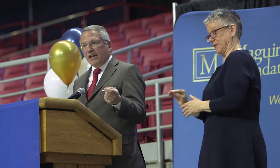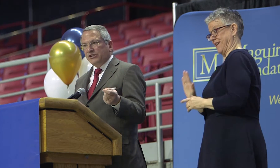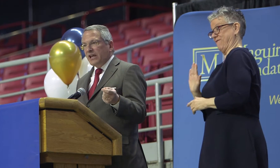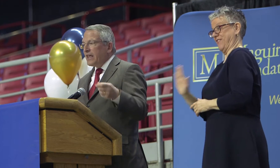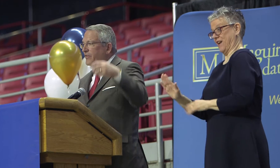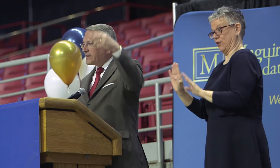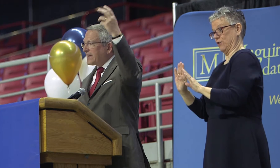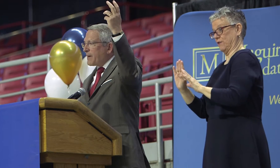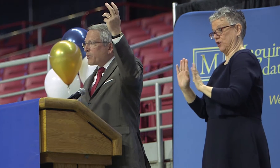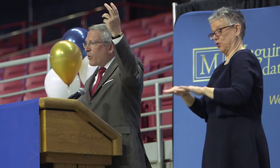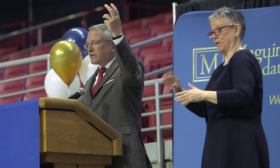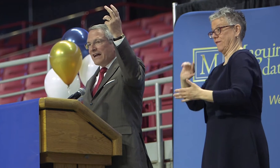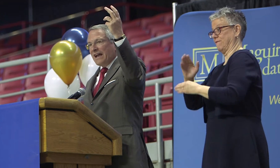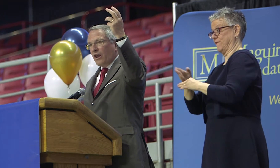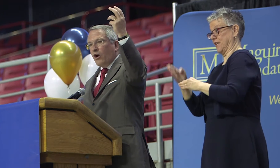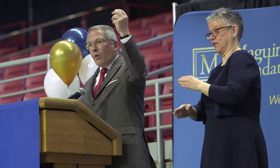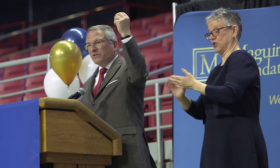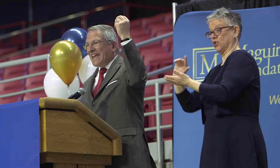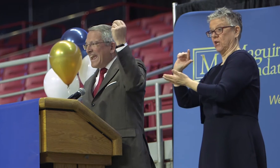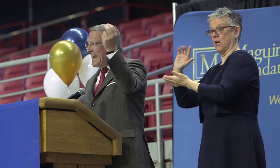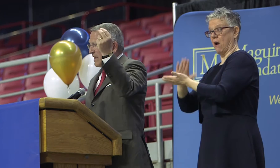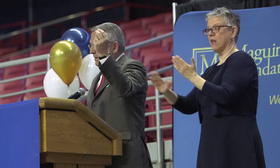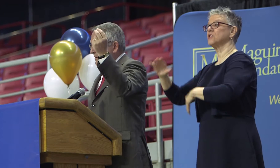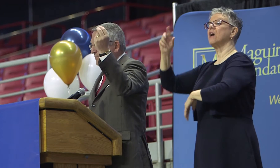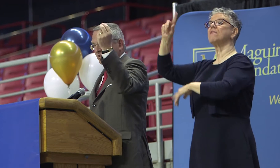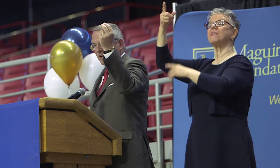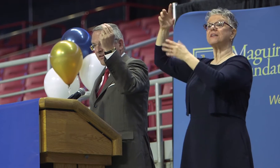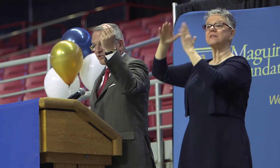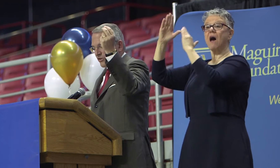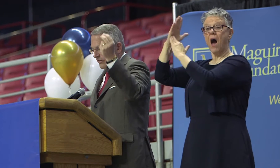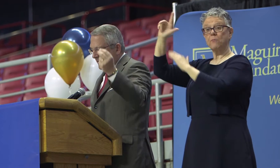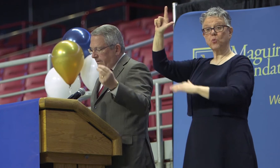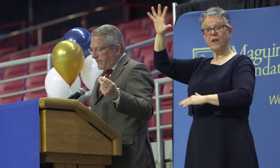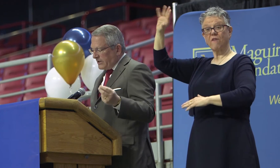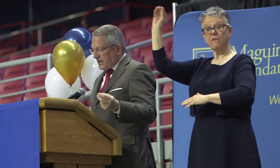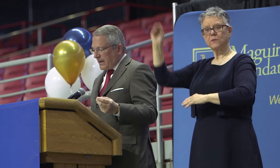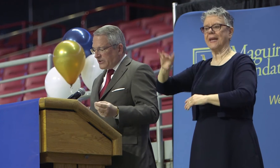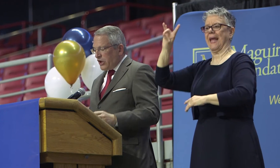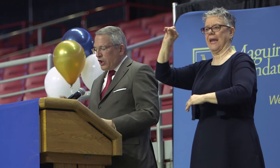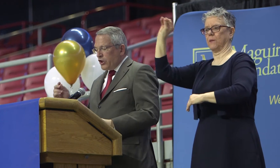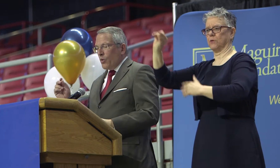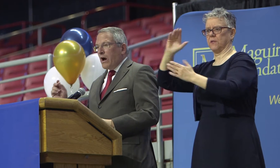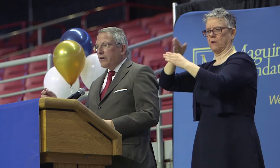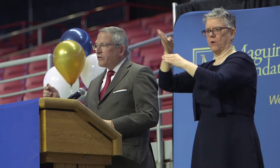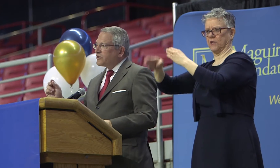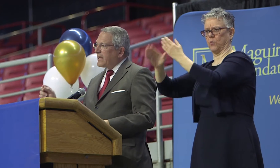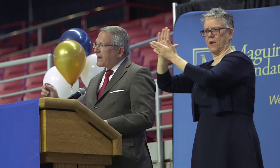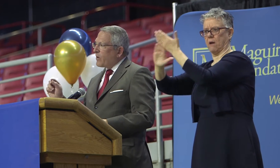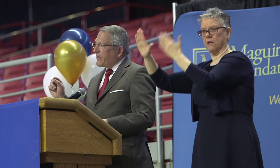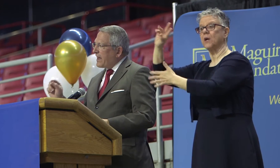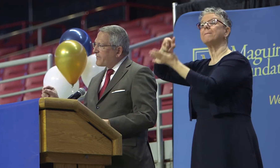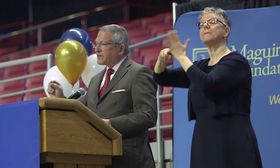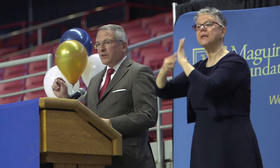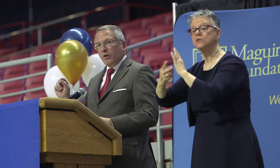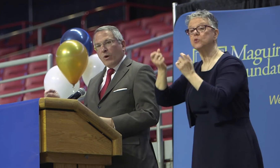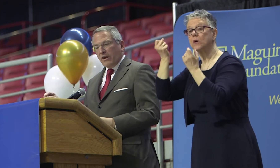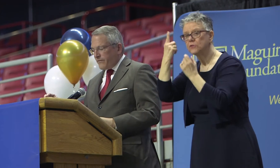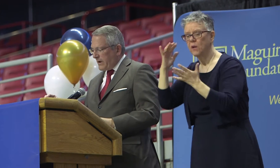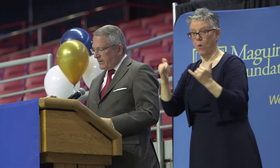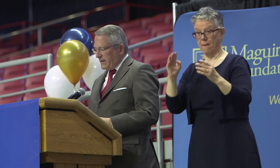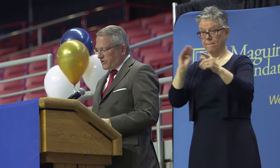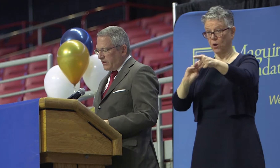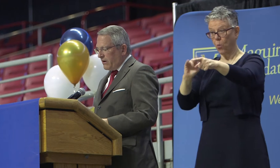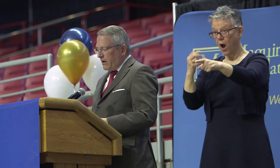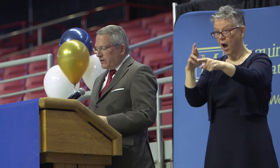finish college. The top quartile, almost 80% of their children finish college. You understand why the efforts of the